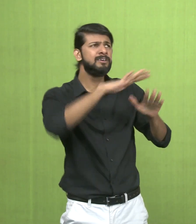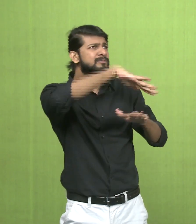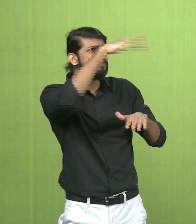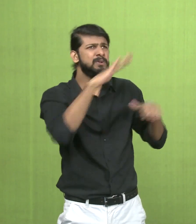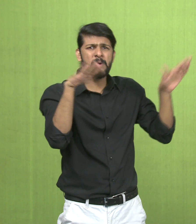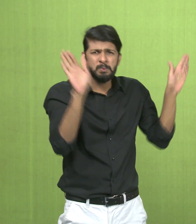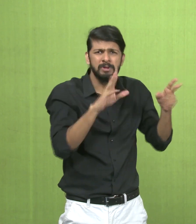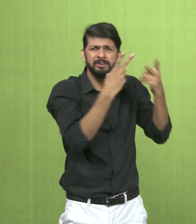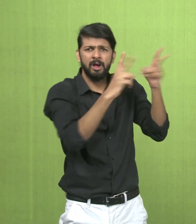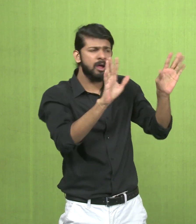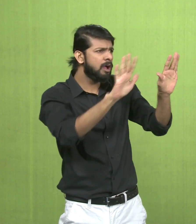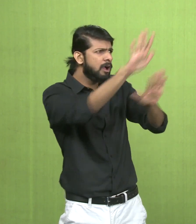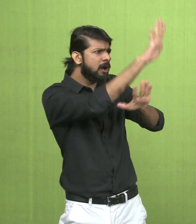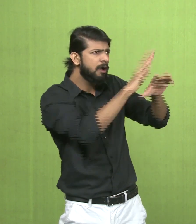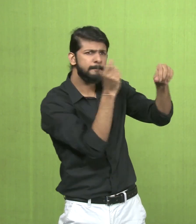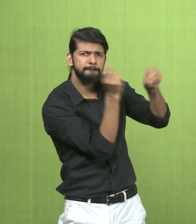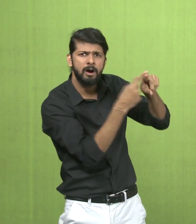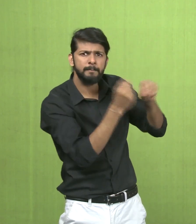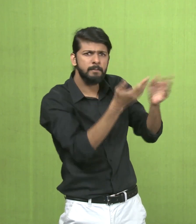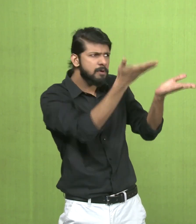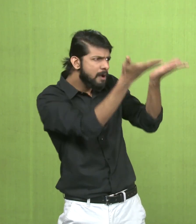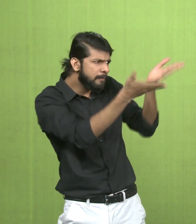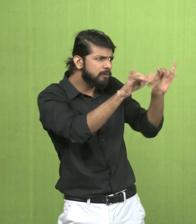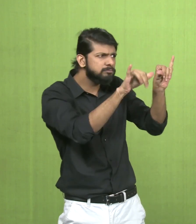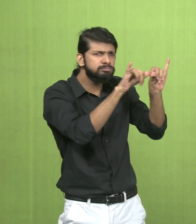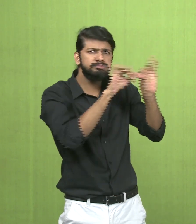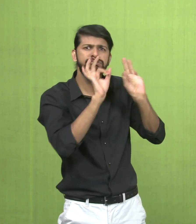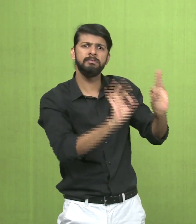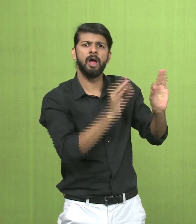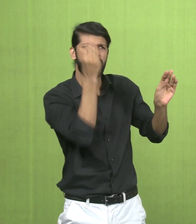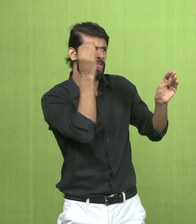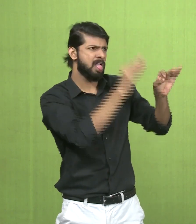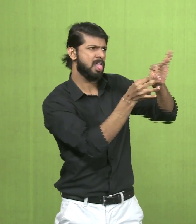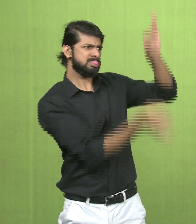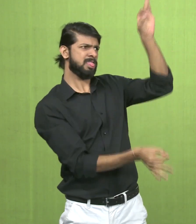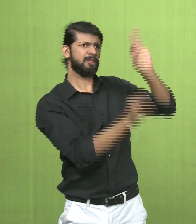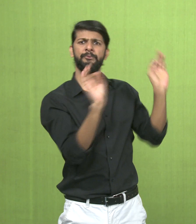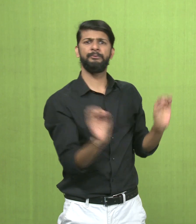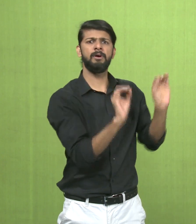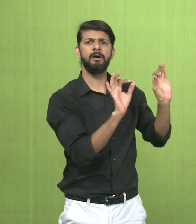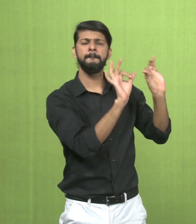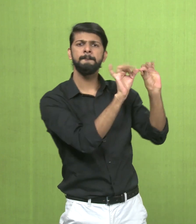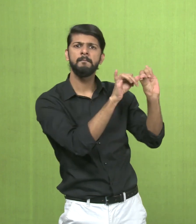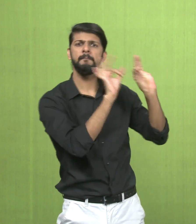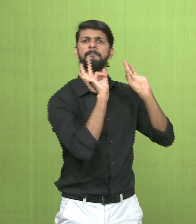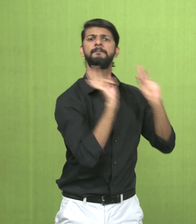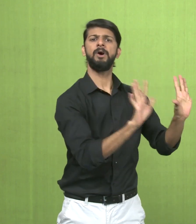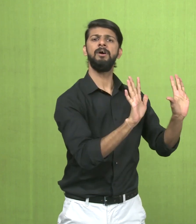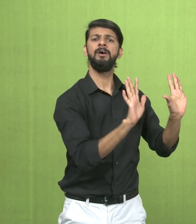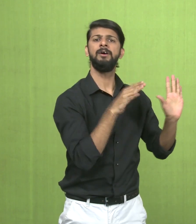the figures of perhaps some birds which are being drawn or the tree which is depicted, there